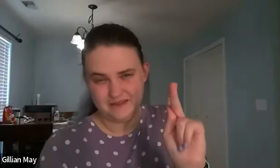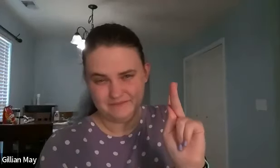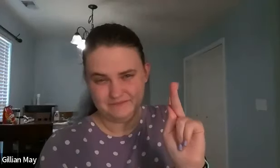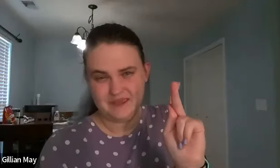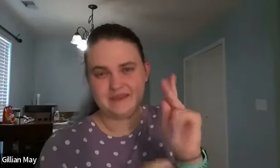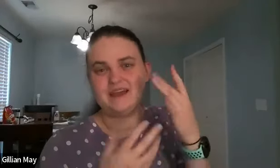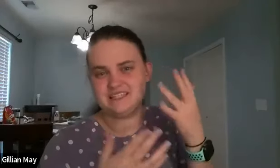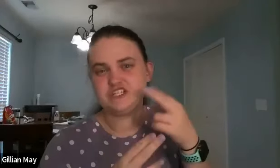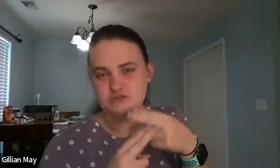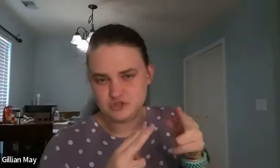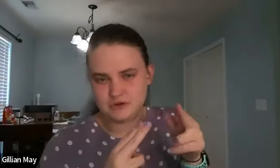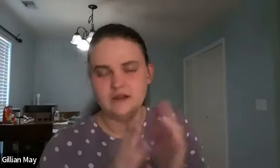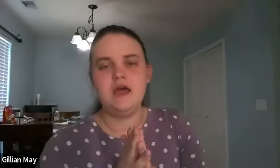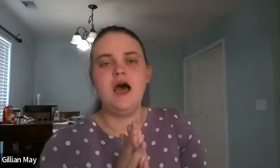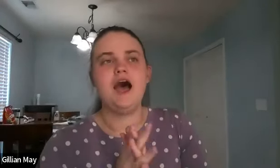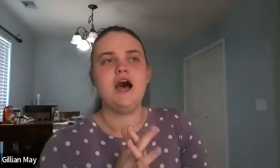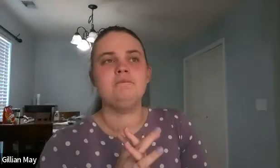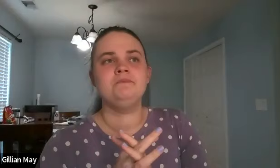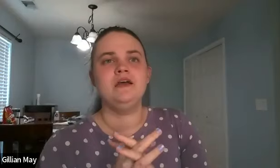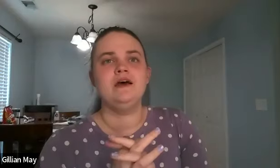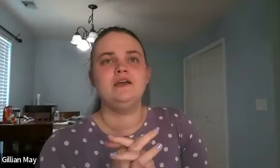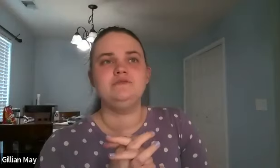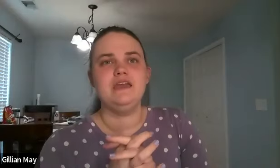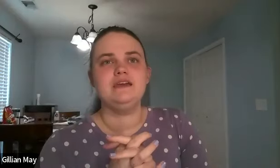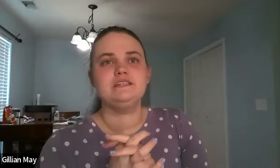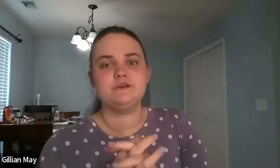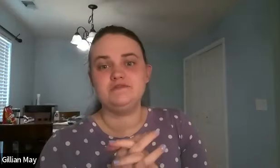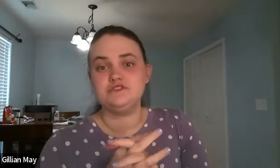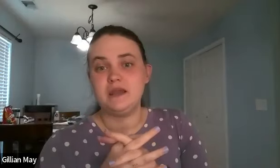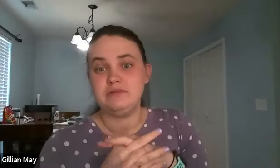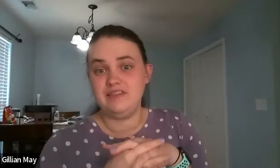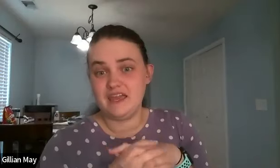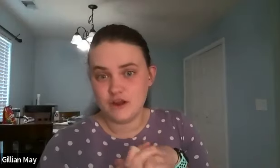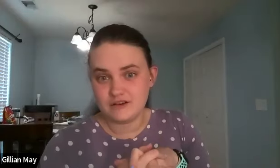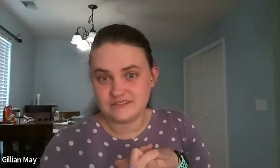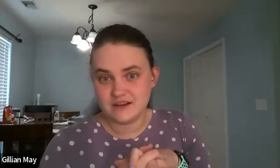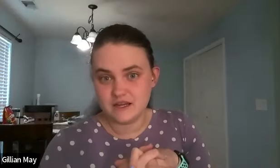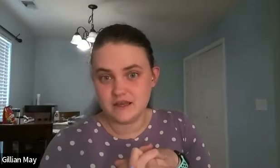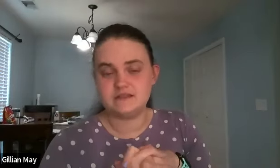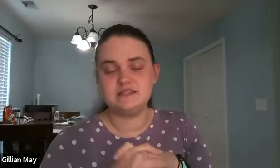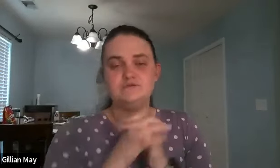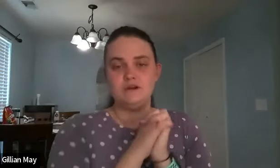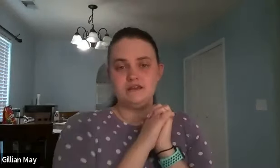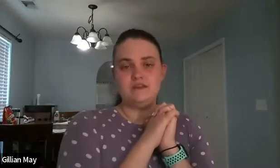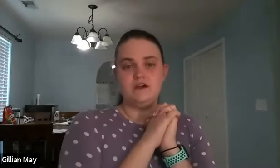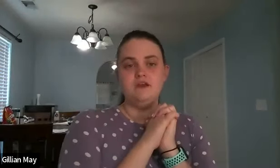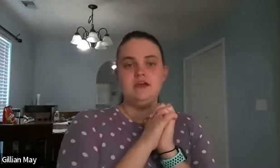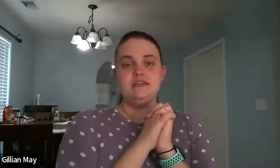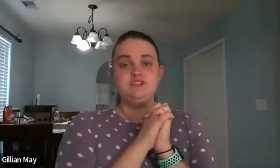it because it is so short. You can, especially if there's like a playground area, because that's one I think of, is you do